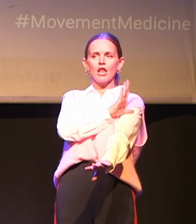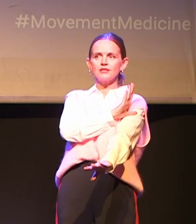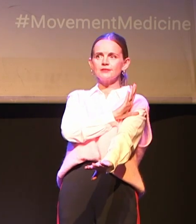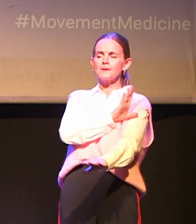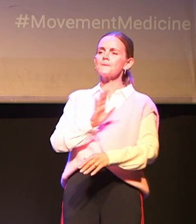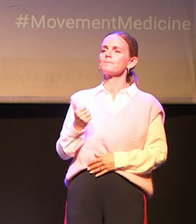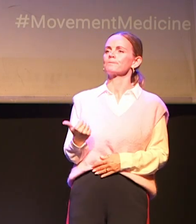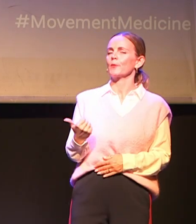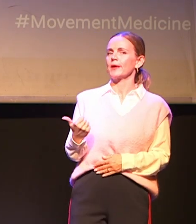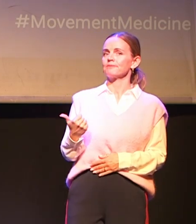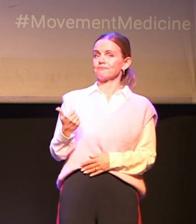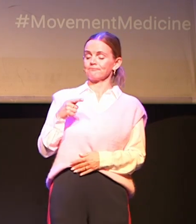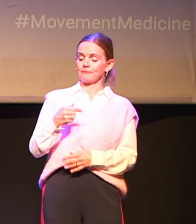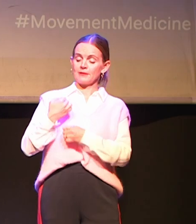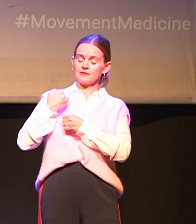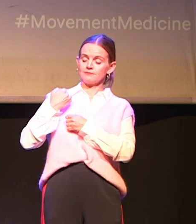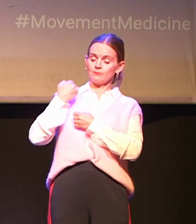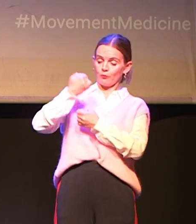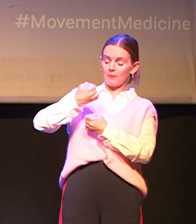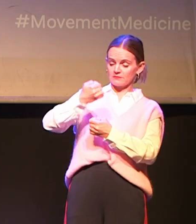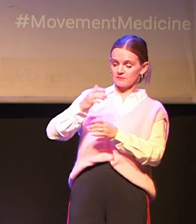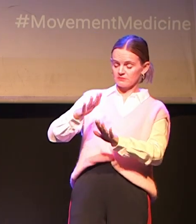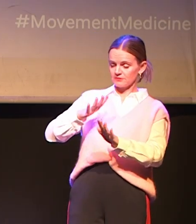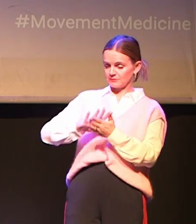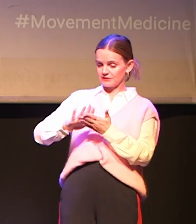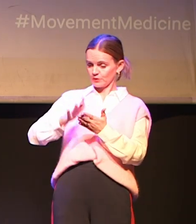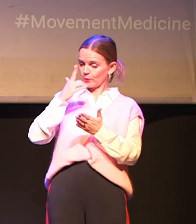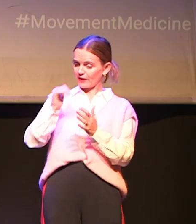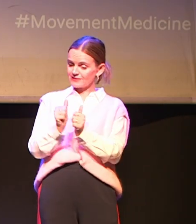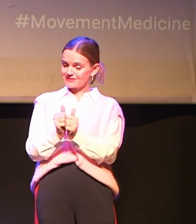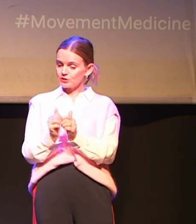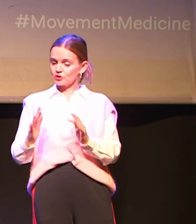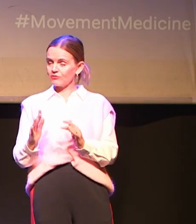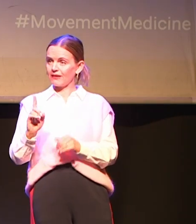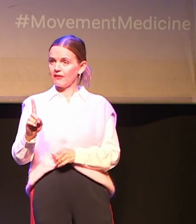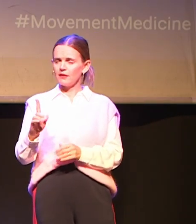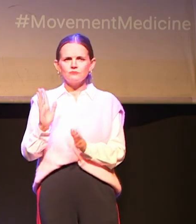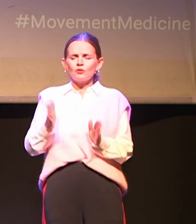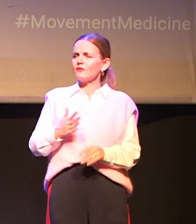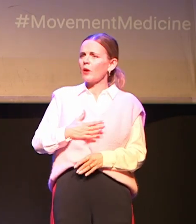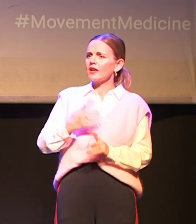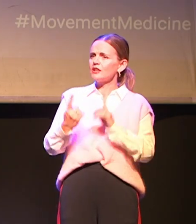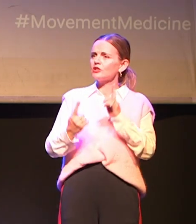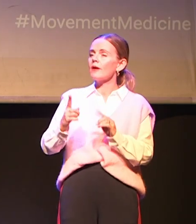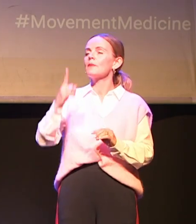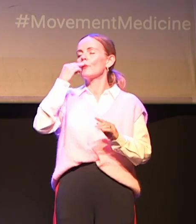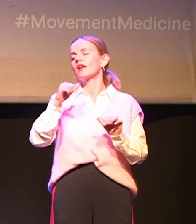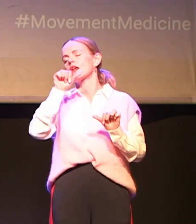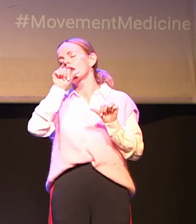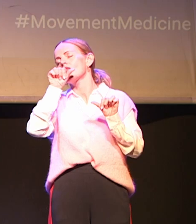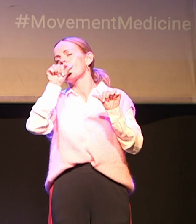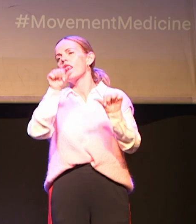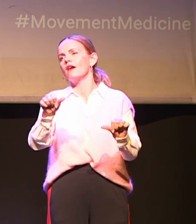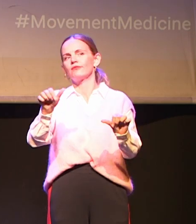movements require that we disagree, that we don't have to like each other, but we can love our collective humanity. Please, I